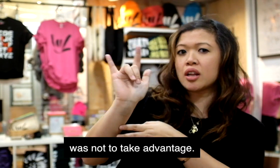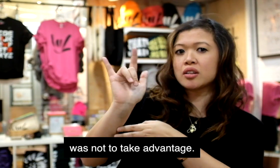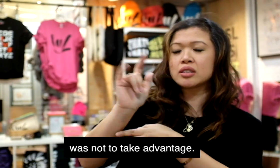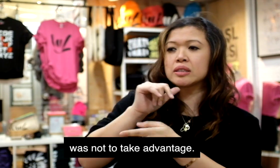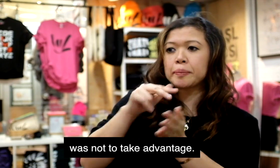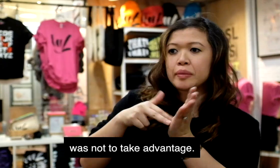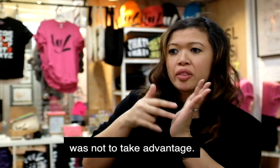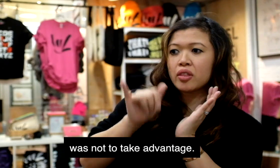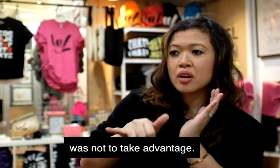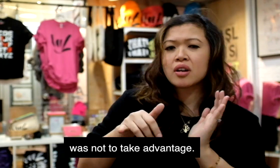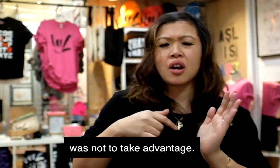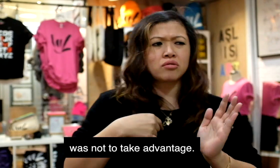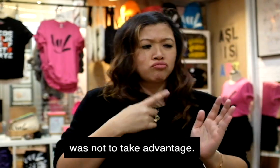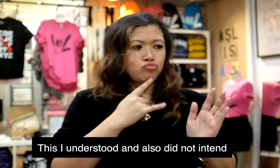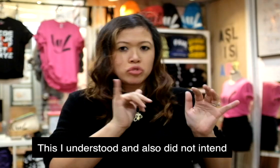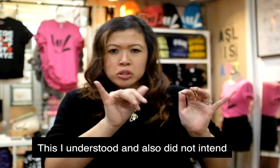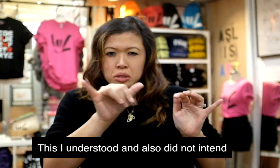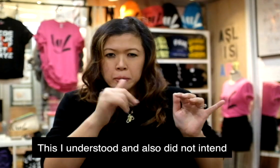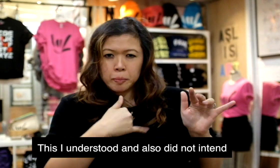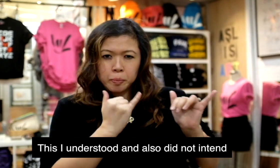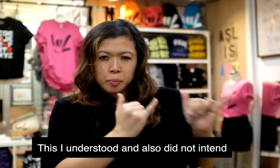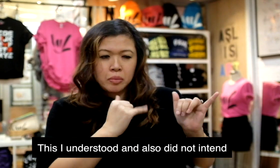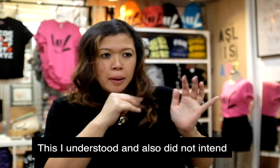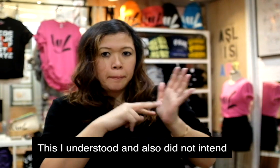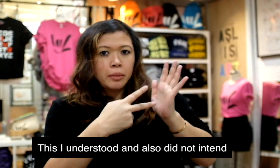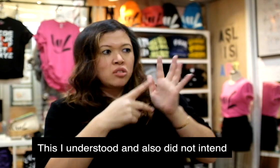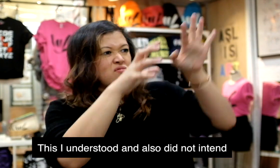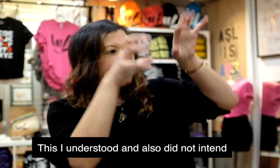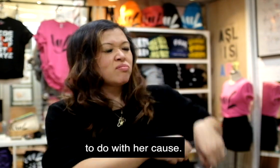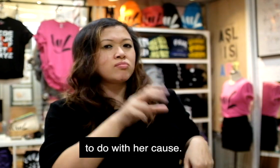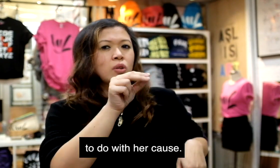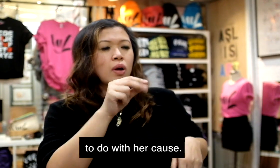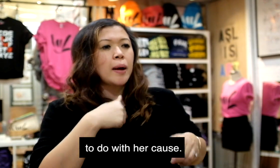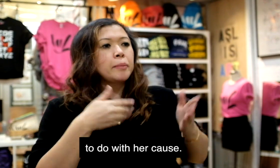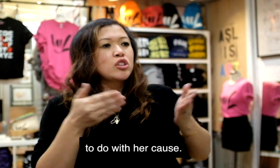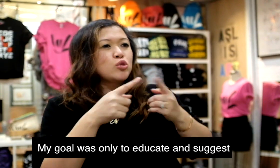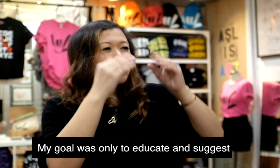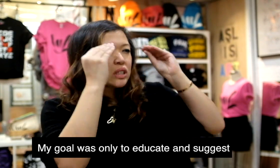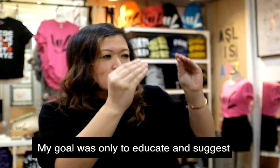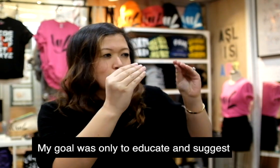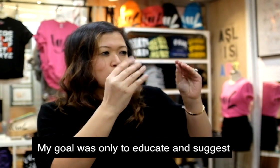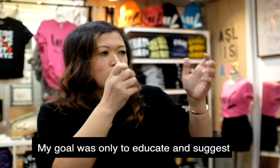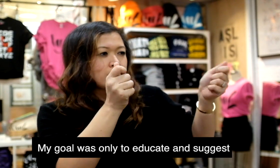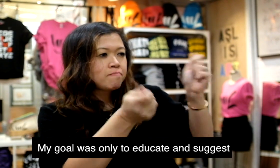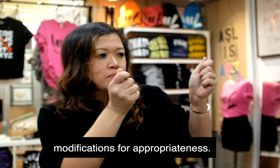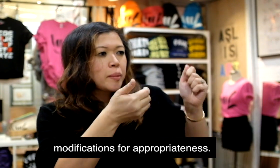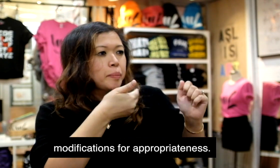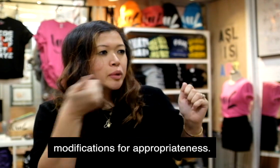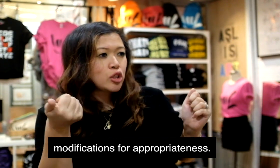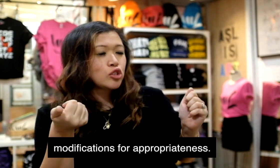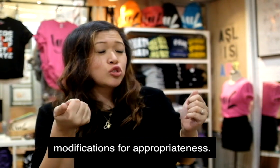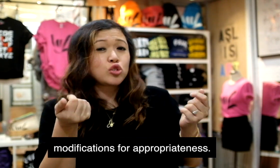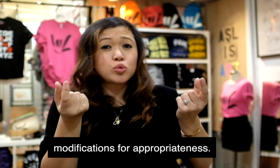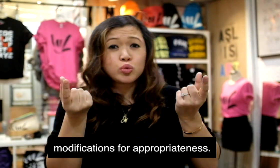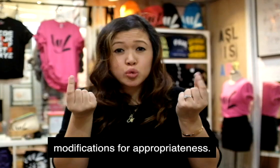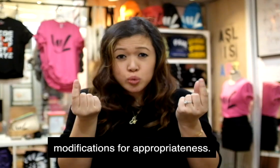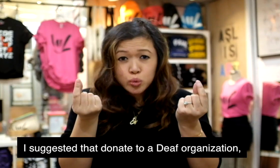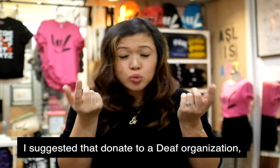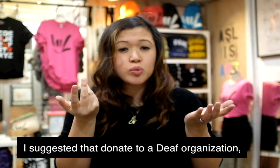advantage. I don't want to take advantage of this I love you sign." I said, "Oh, that's okay." I said, I didn't intend to tear you down here. I'm here to teach you and educate, help you for modifications. And what we